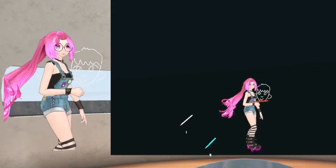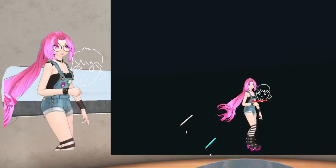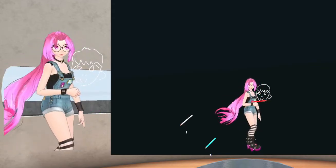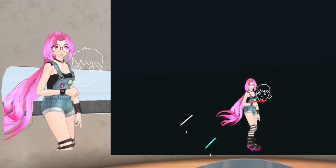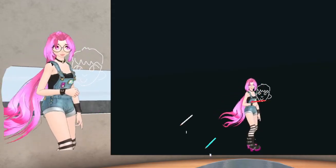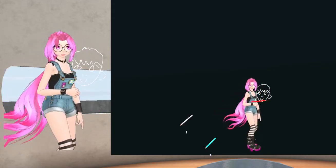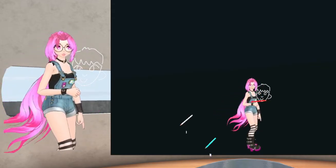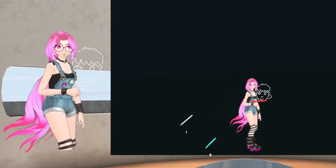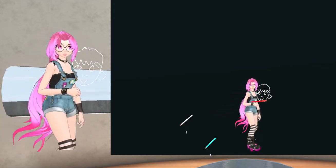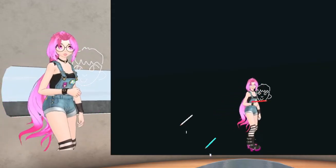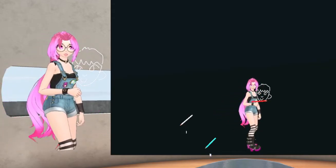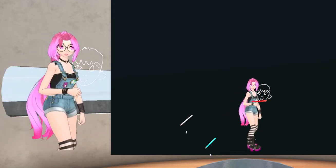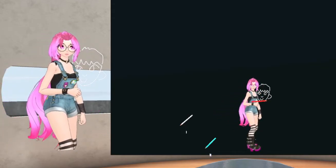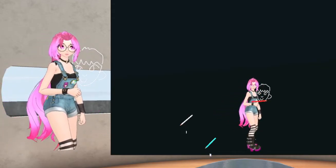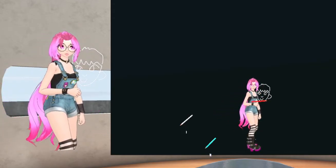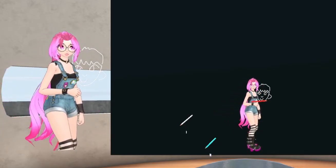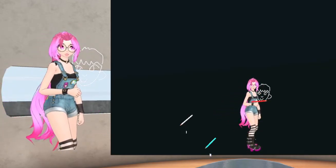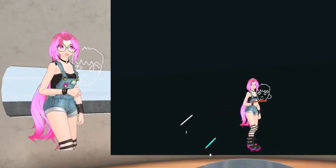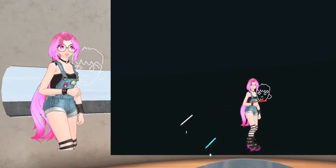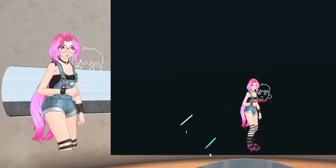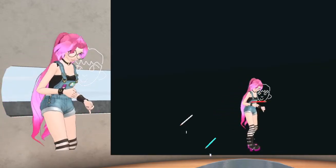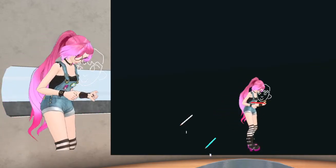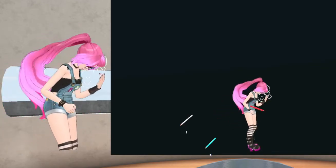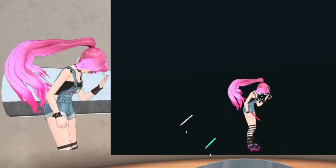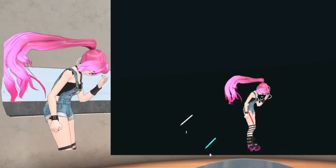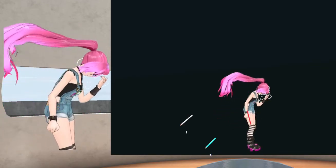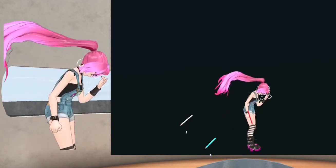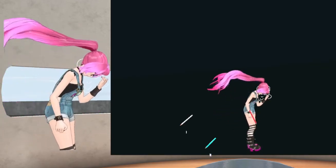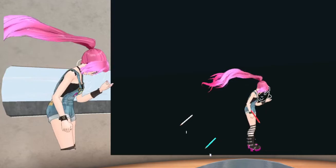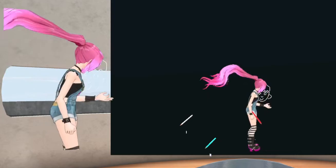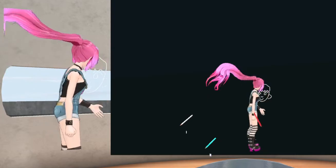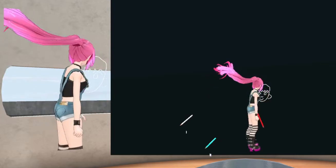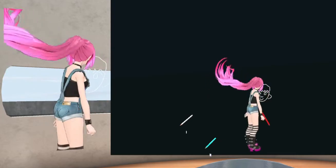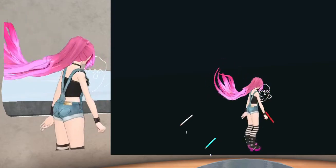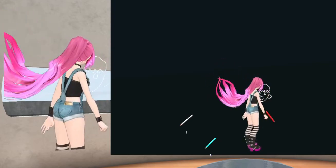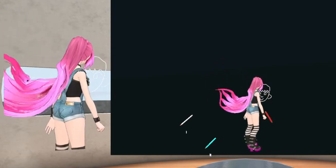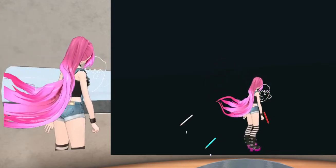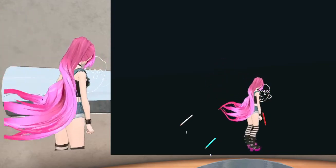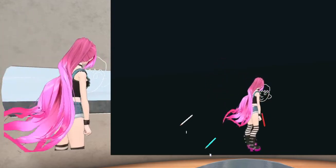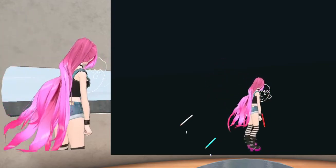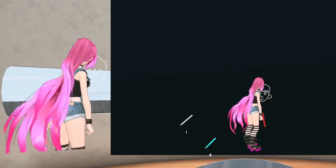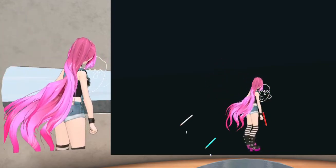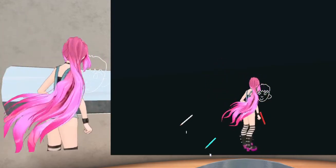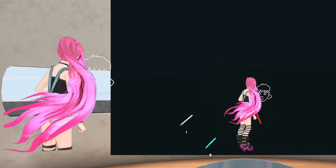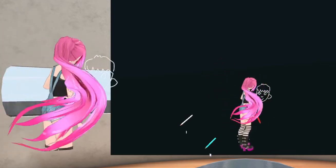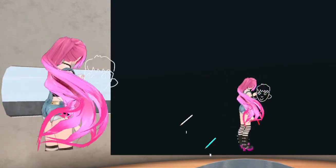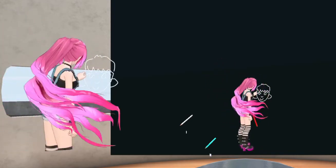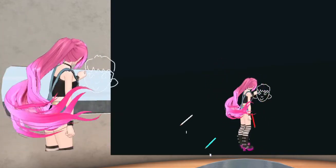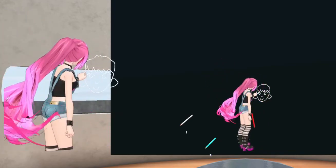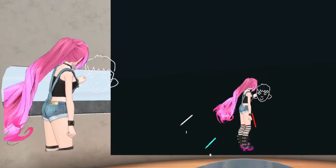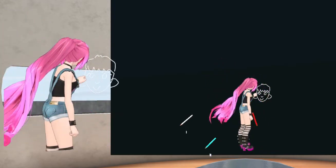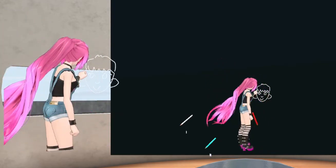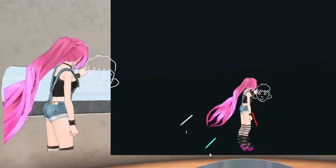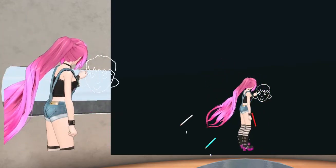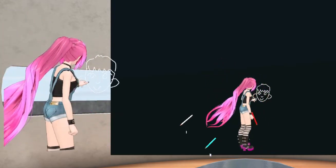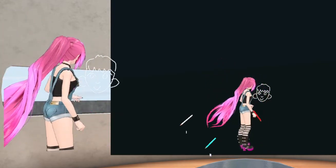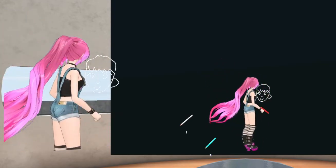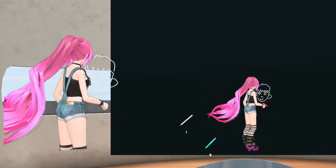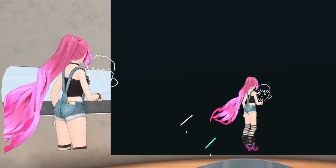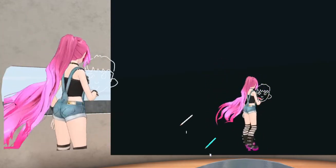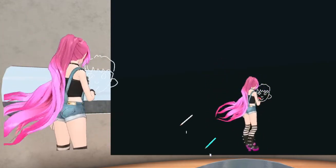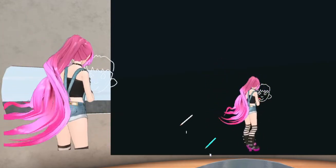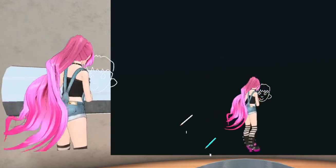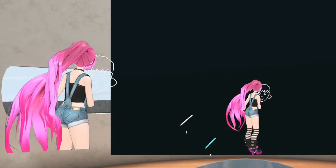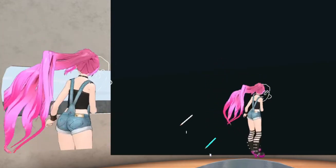I was gonna say the Oh my God, you're same so thing. right. Say the Oh my same God, you're thing. so right. Oh my God, I didn't do that on purpose. It's like Poe if he got a haircut